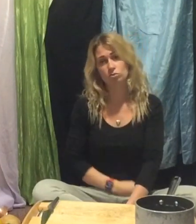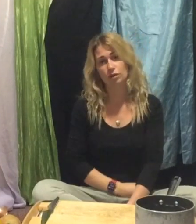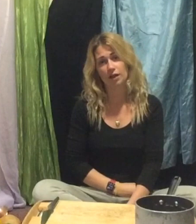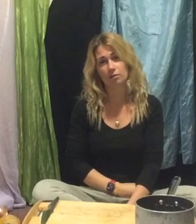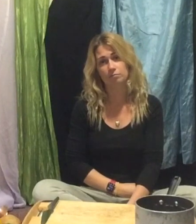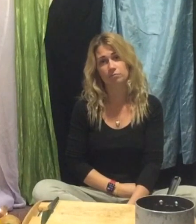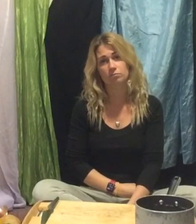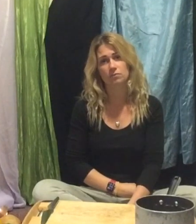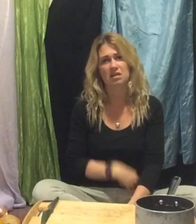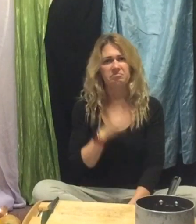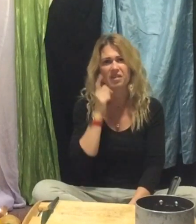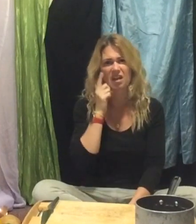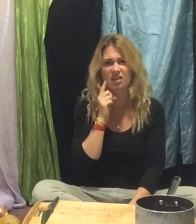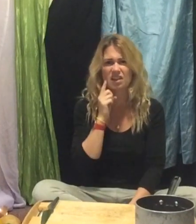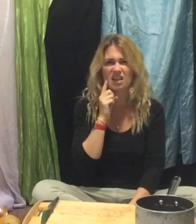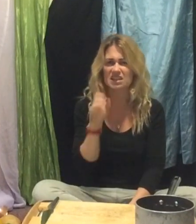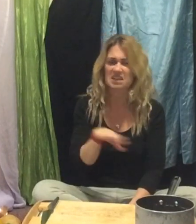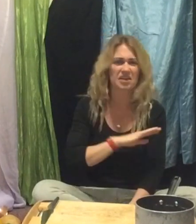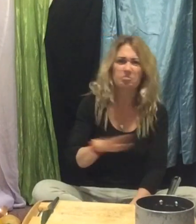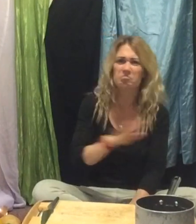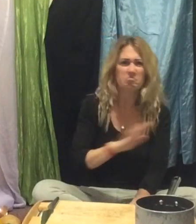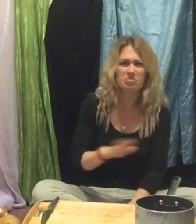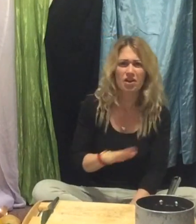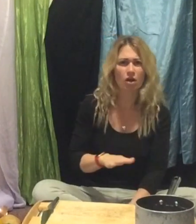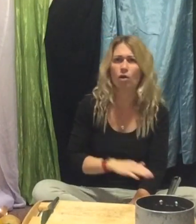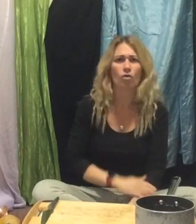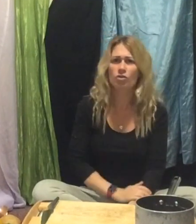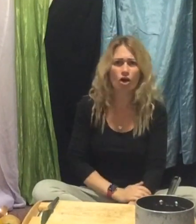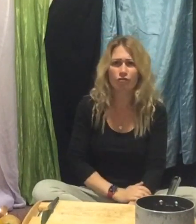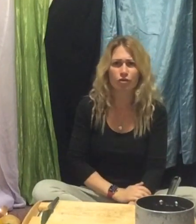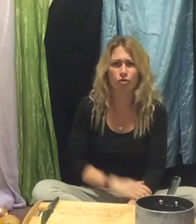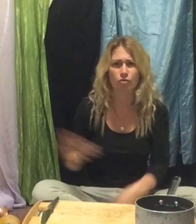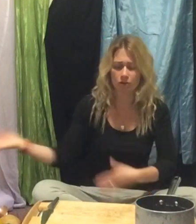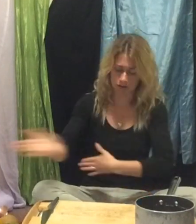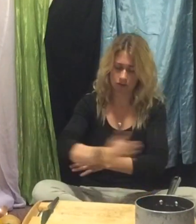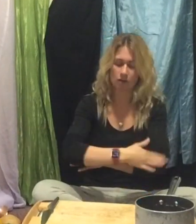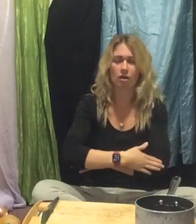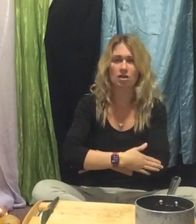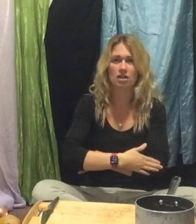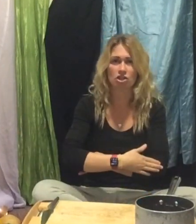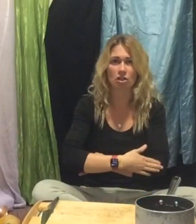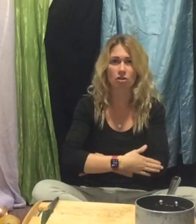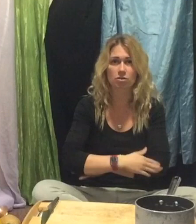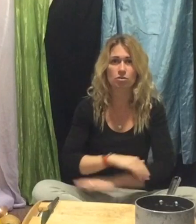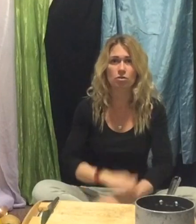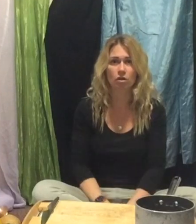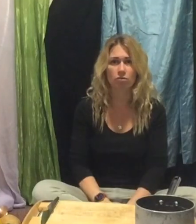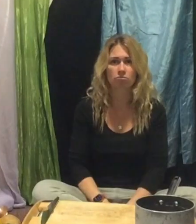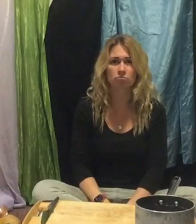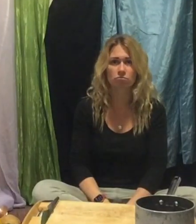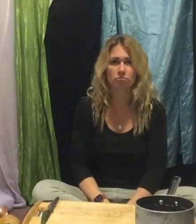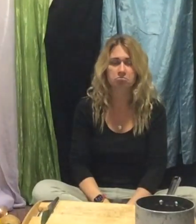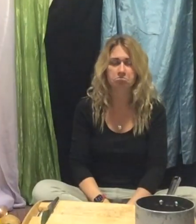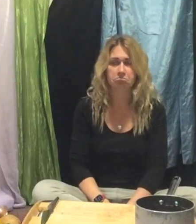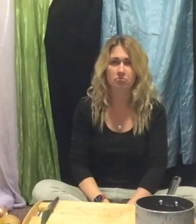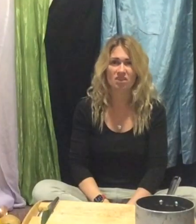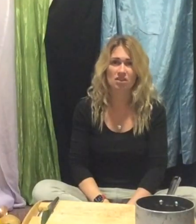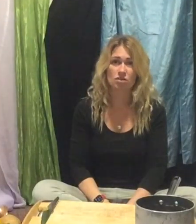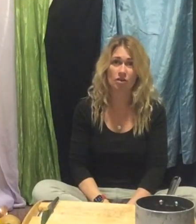hungry. And the lady said, no food. And she closed the door. So the